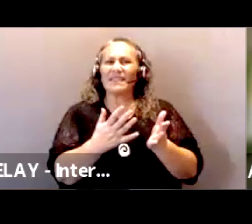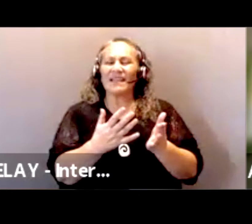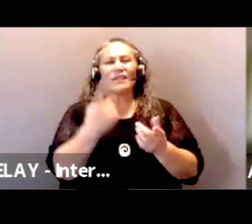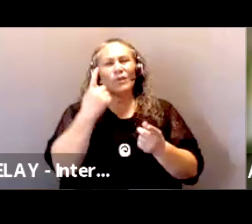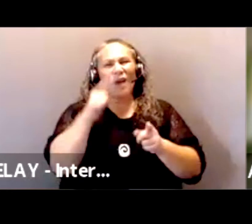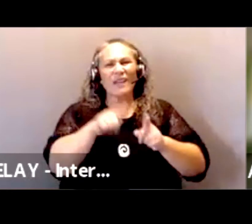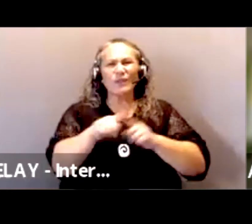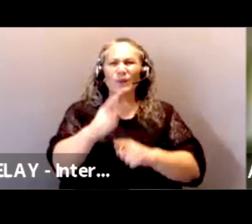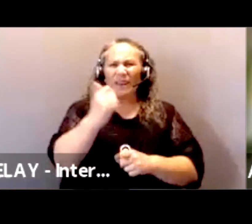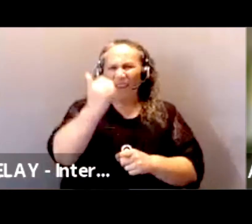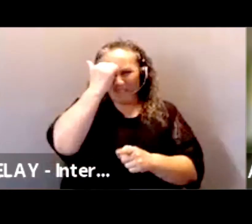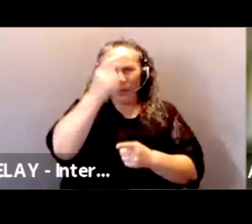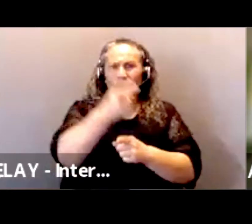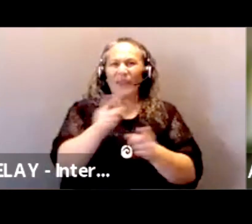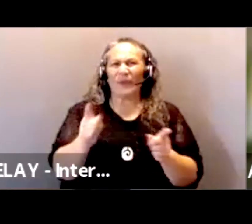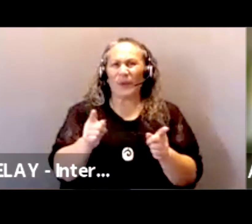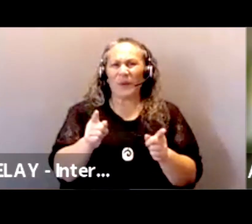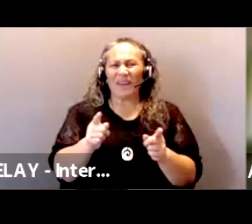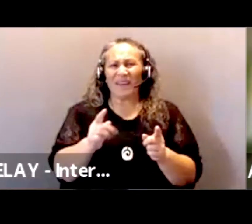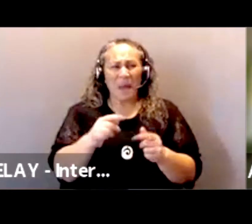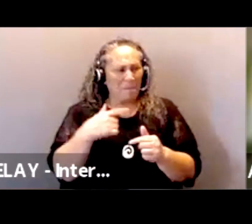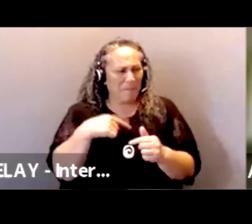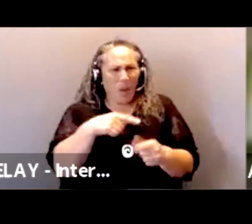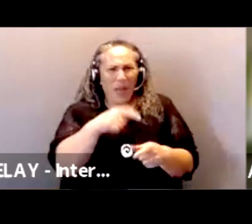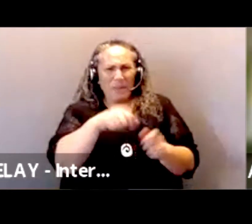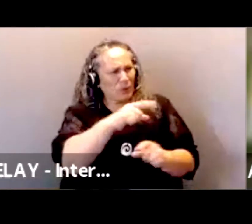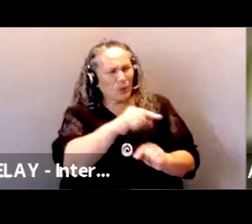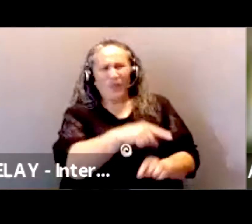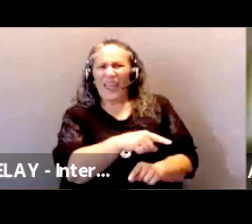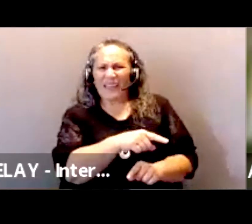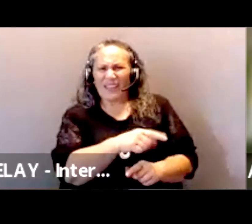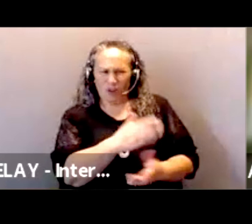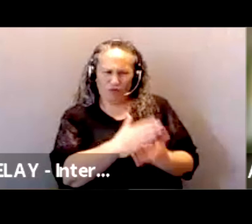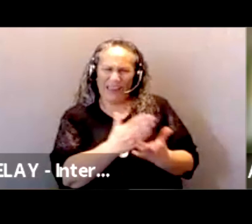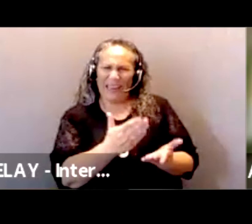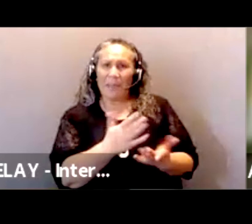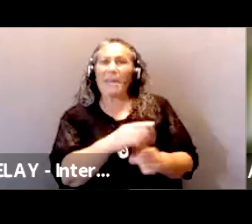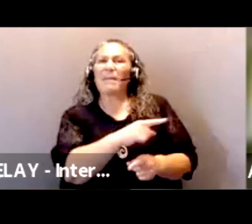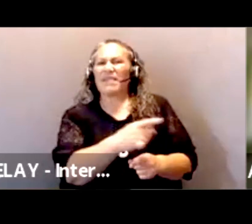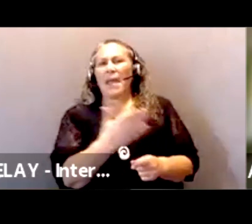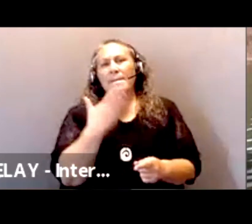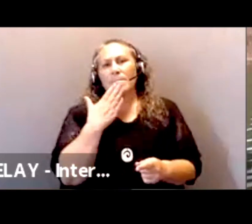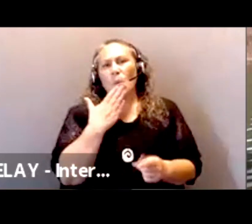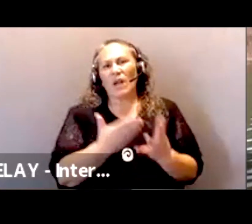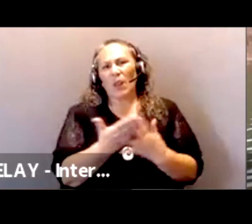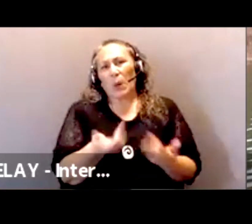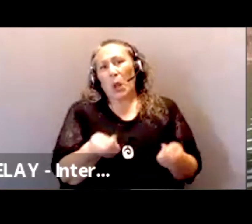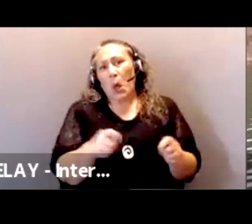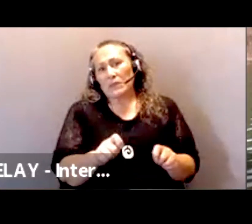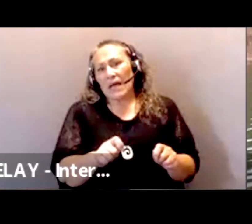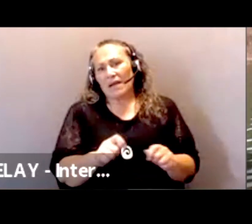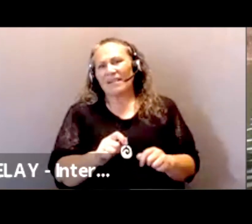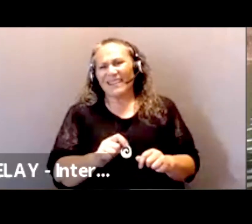this is, you know, a worthwhile thing to do. You know, it's clearly they're a bit bored during lockdown. I'm glad you've got